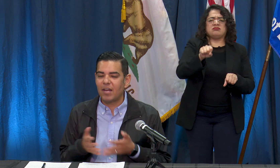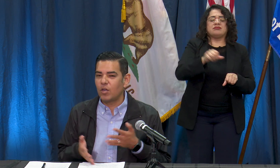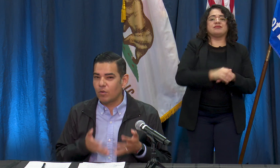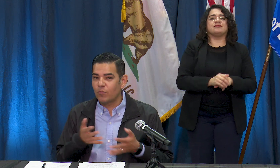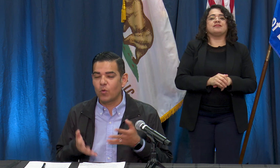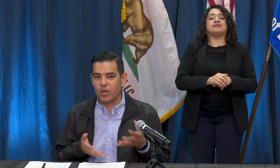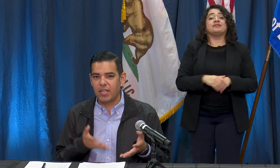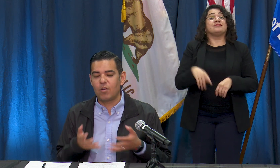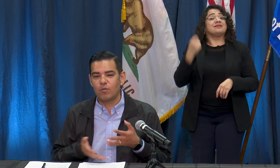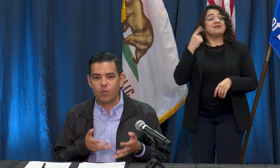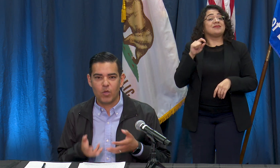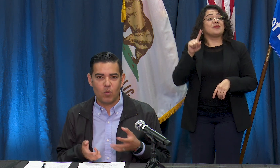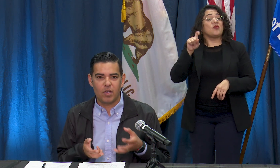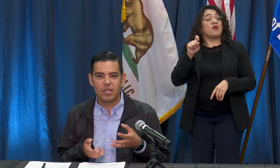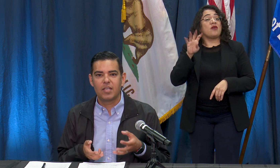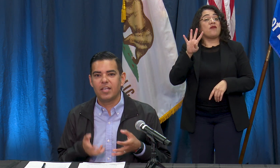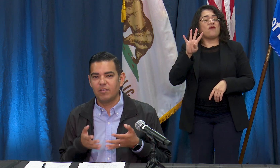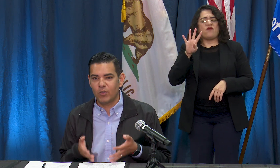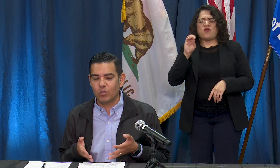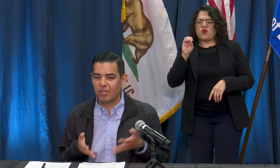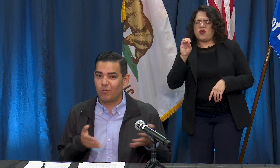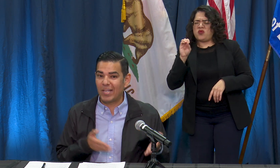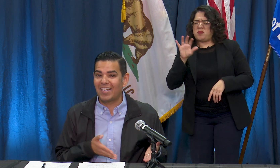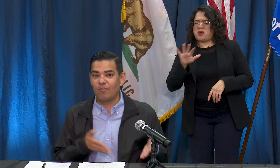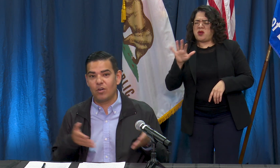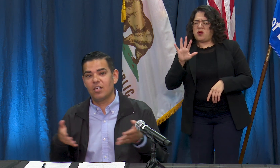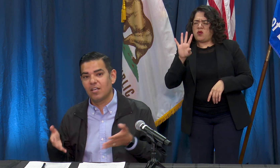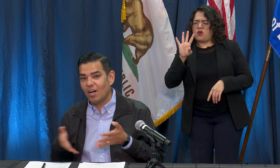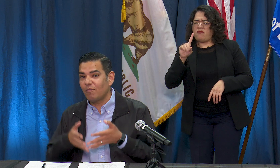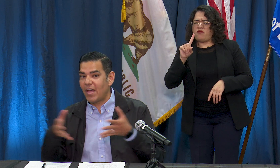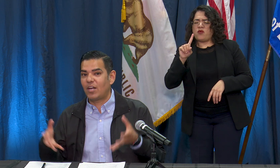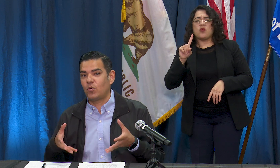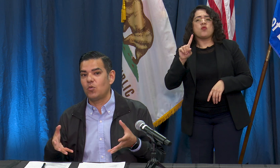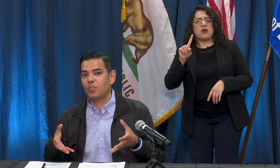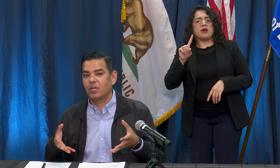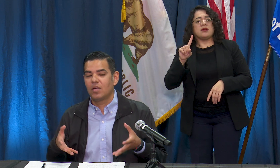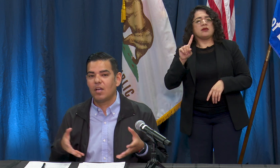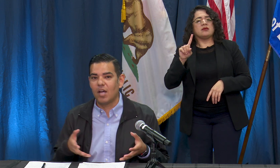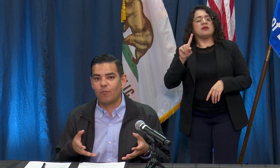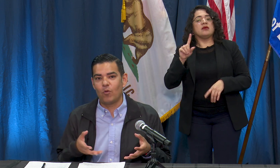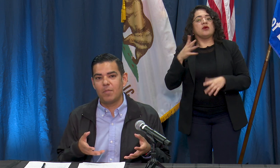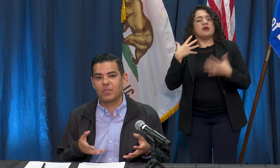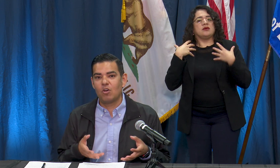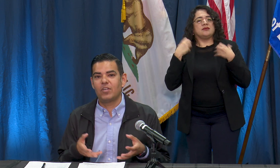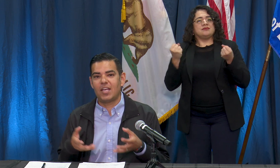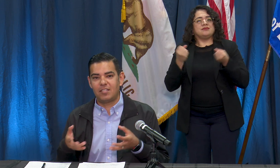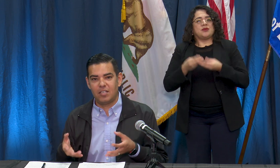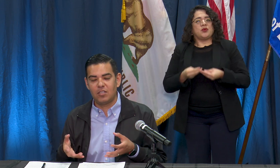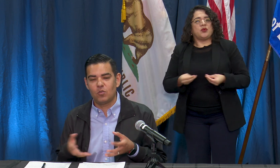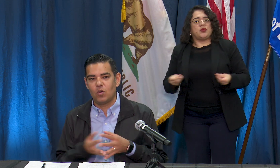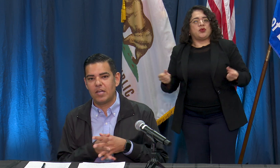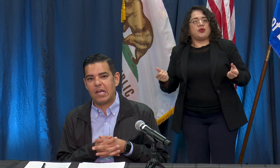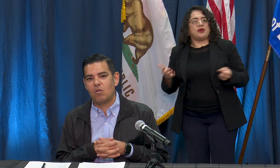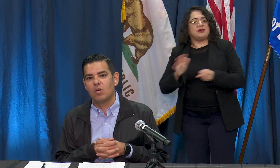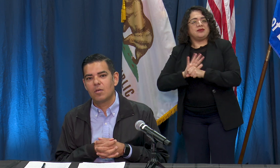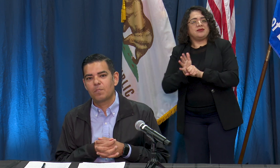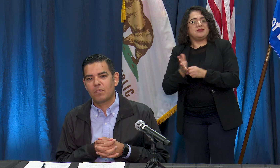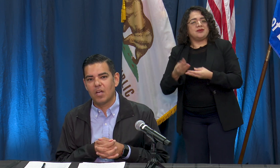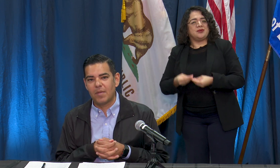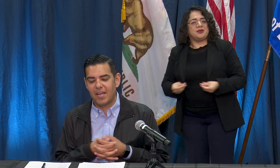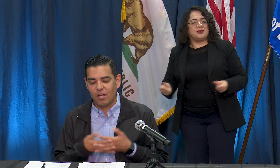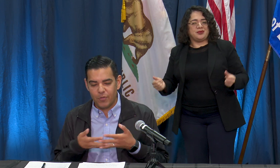about 141 individuals that have recovered of that group. from COVID-19 who are